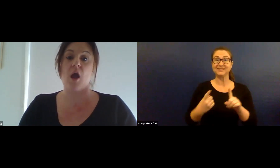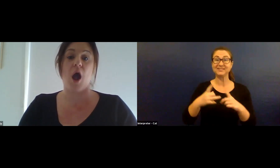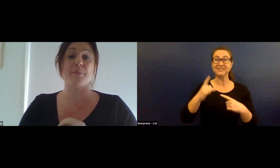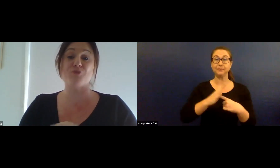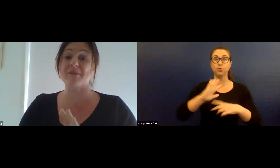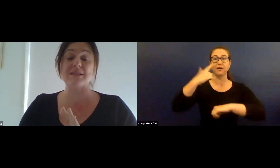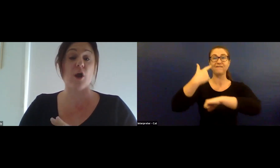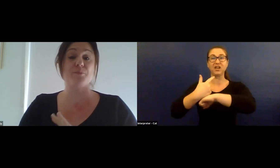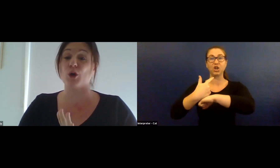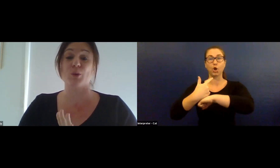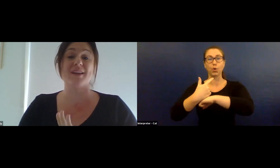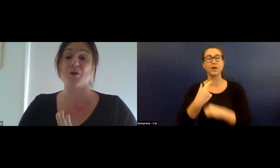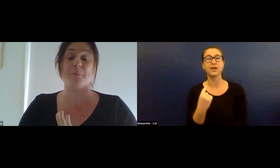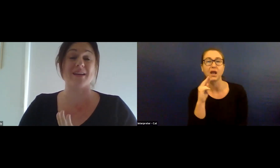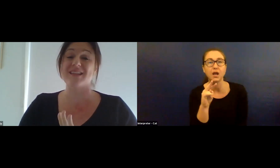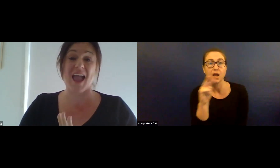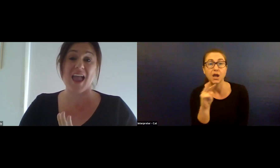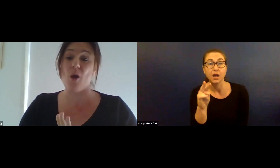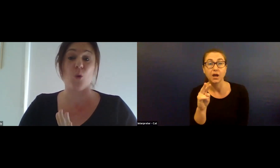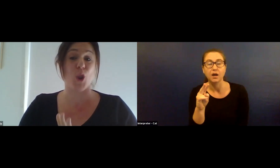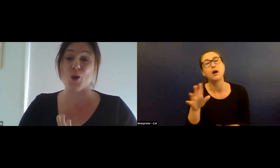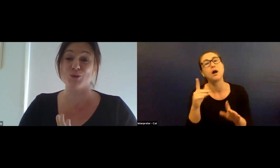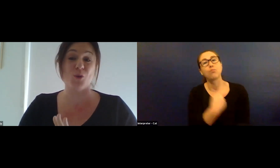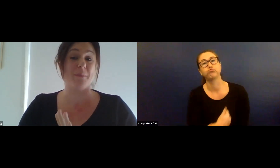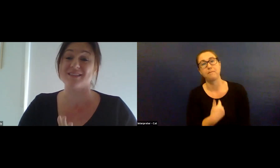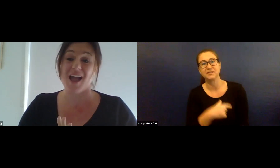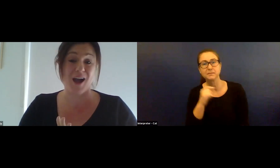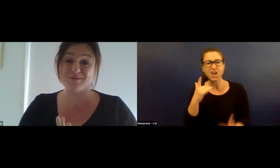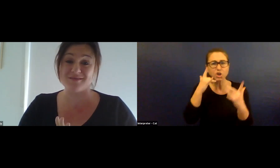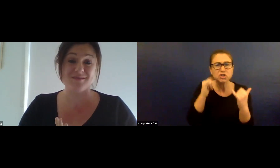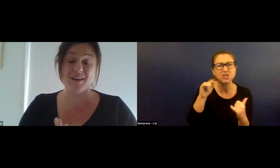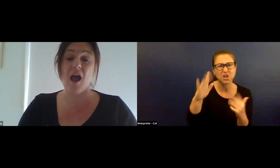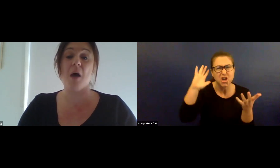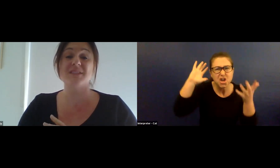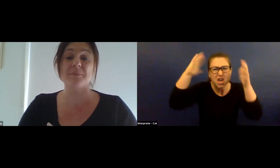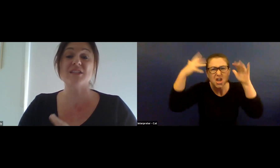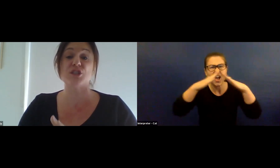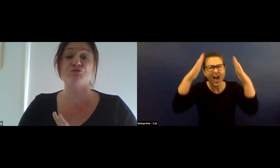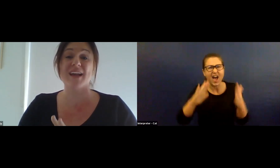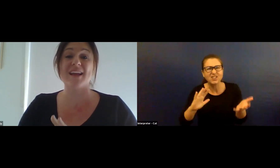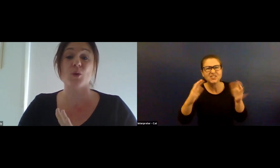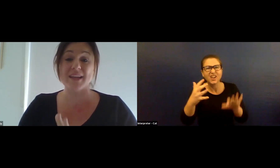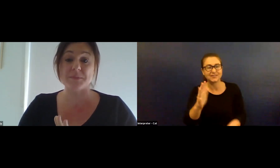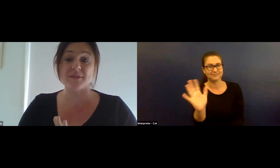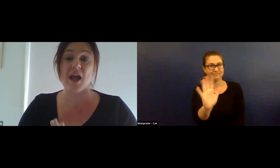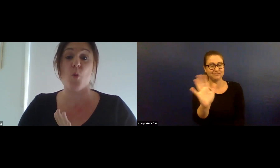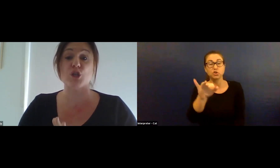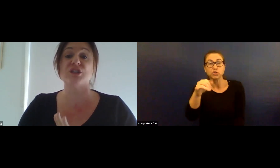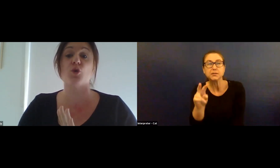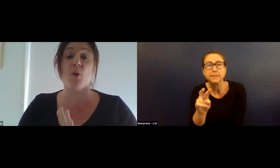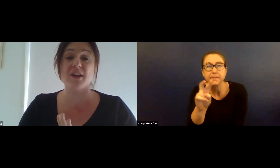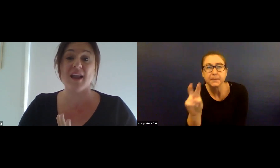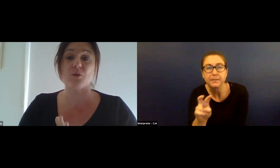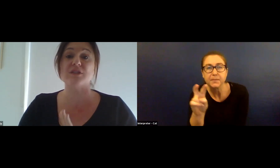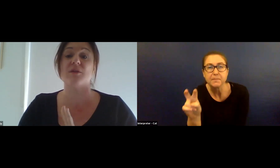on. I promise I'm not looking at your messy hair or clothes or messy house. I'm simply just reading your lips and